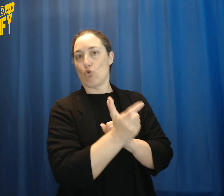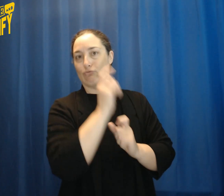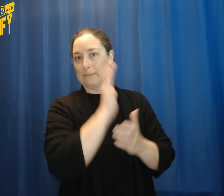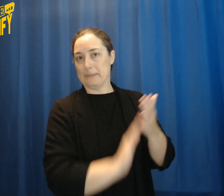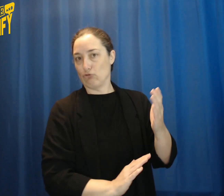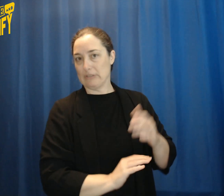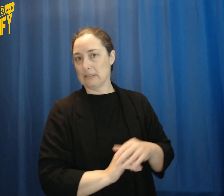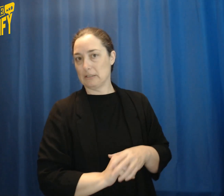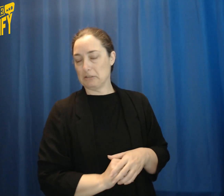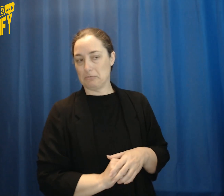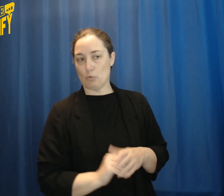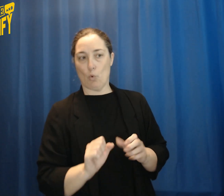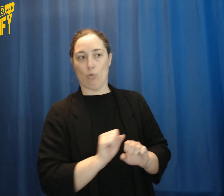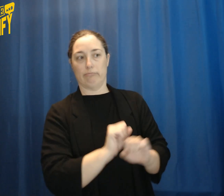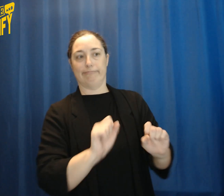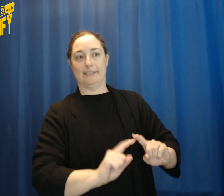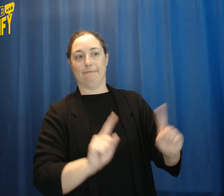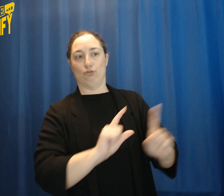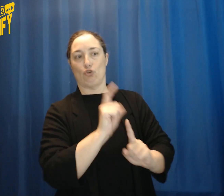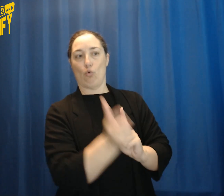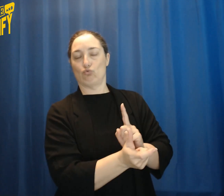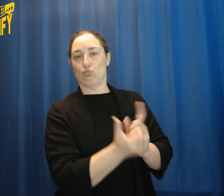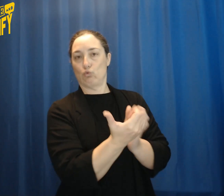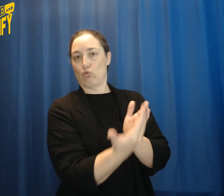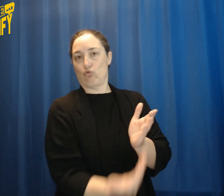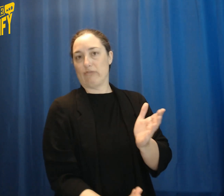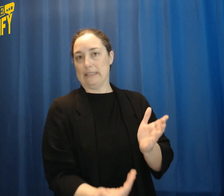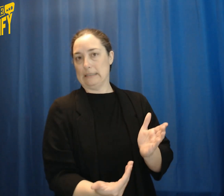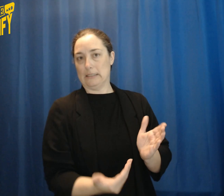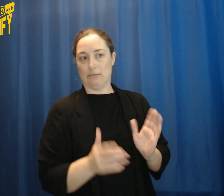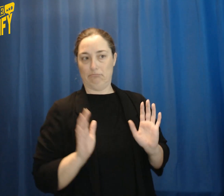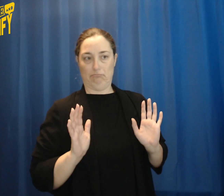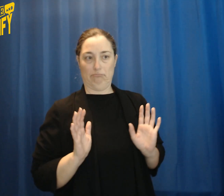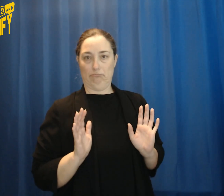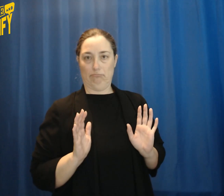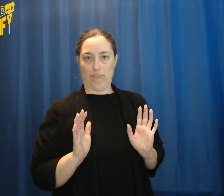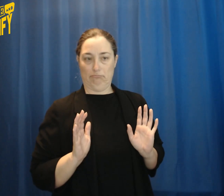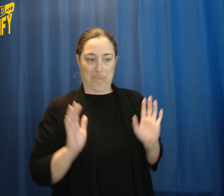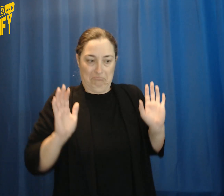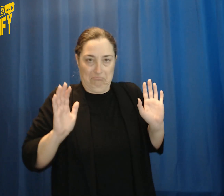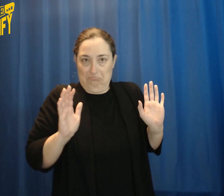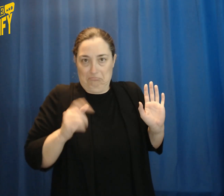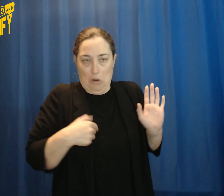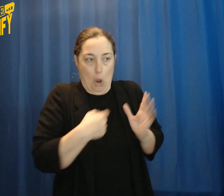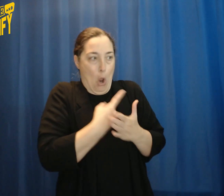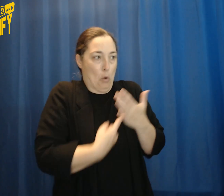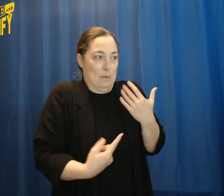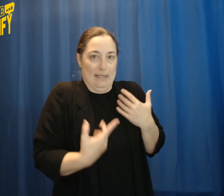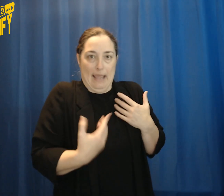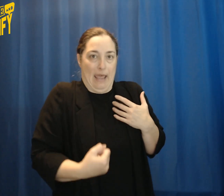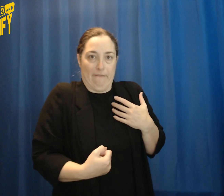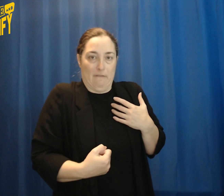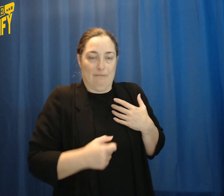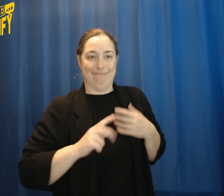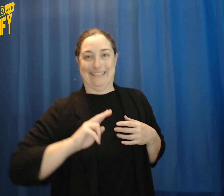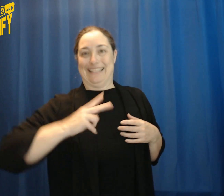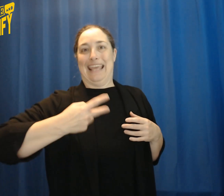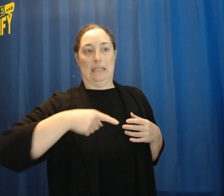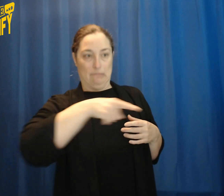stories when I only have a second-hand at best idea of what that's about. Did